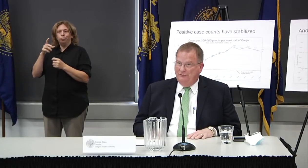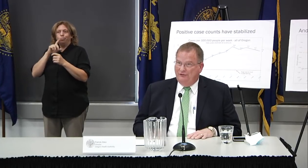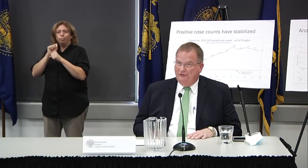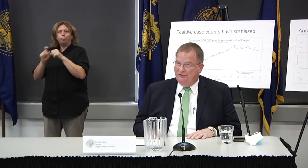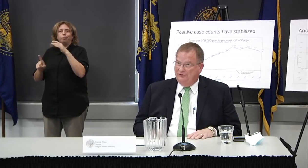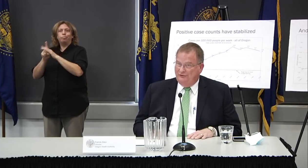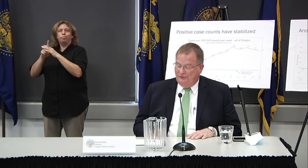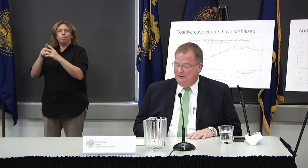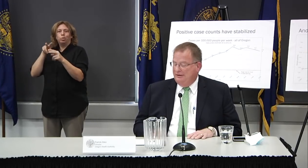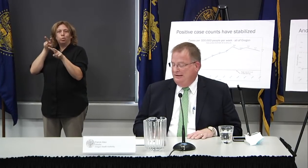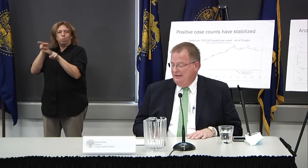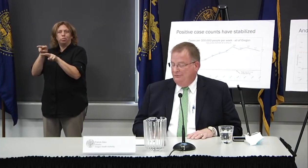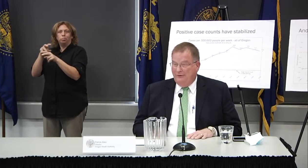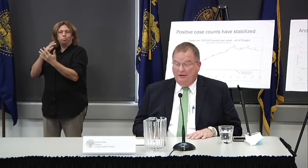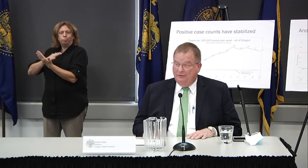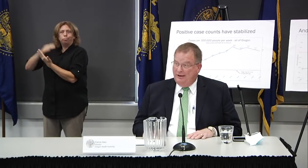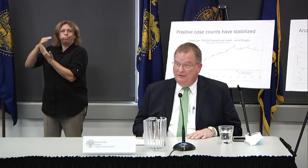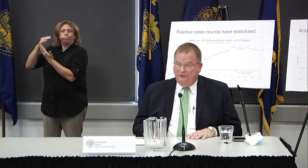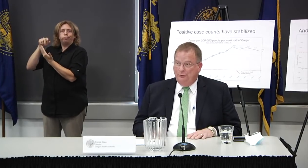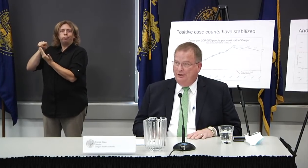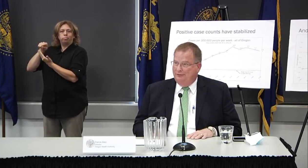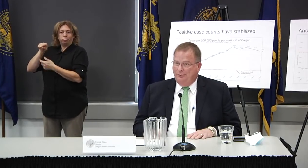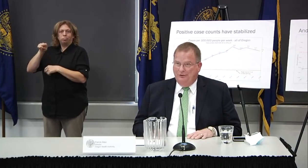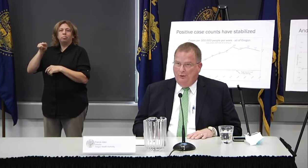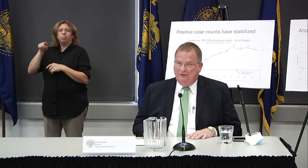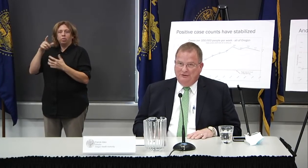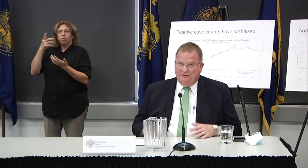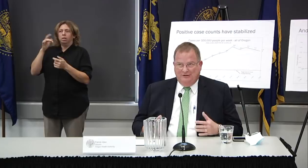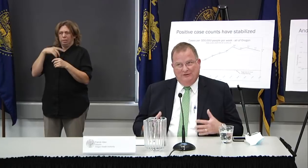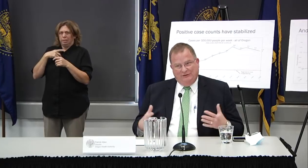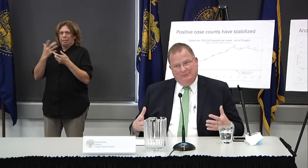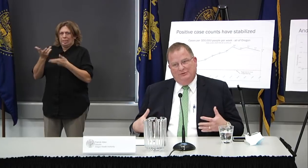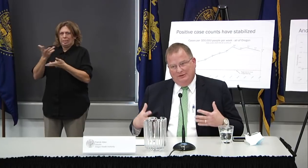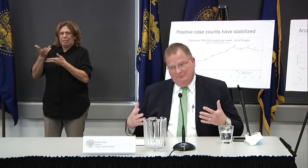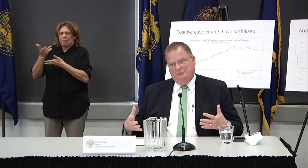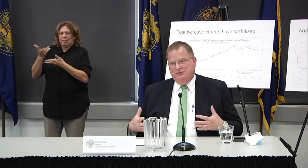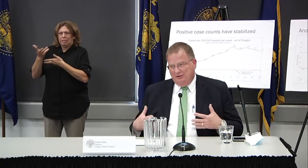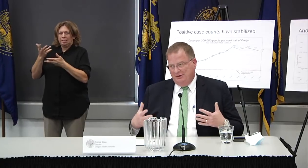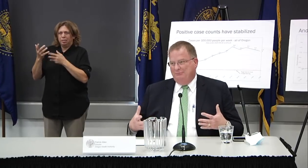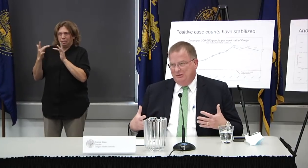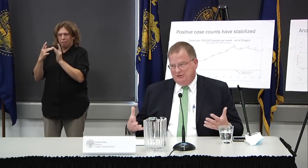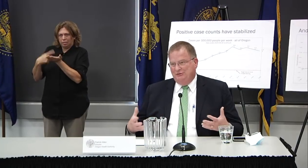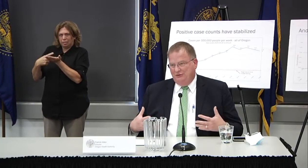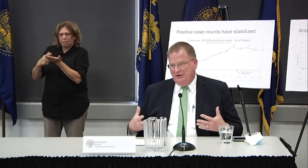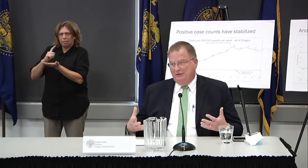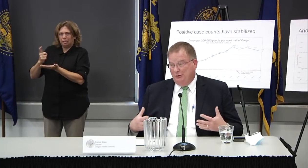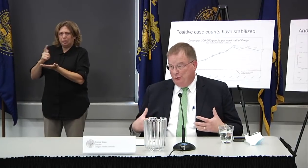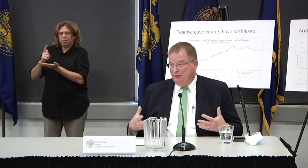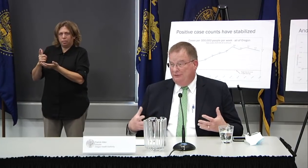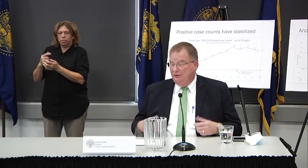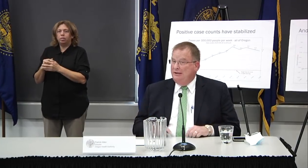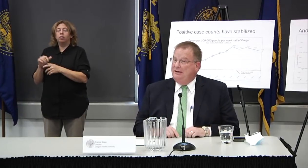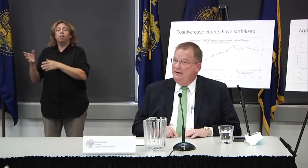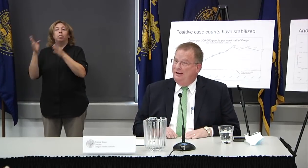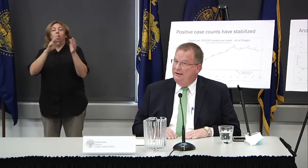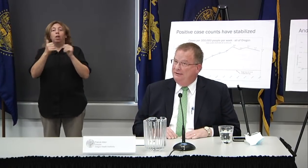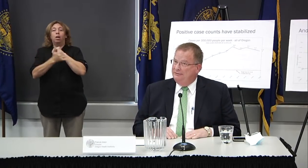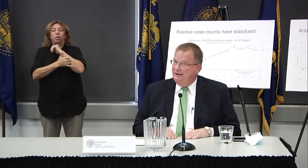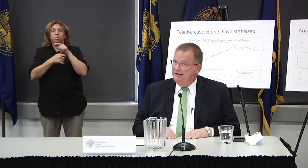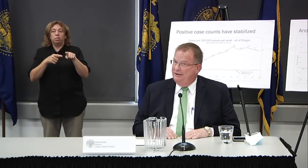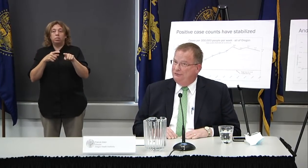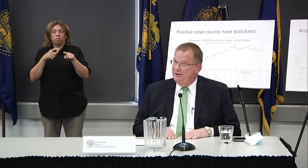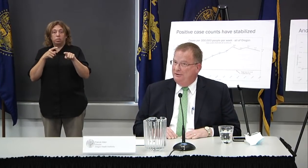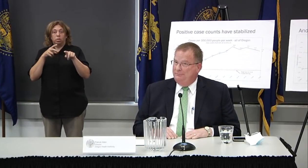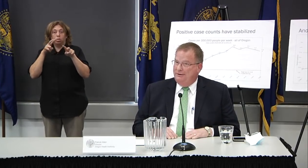those conversations start. We've had other counties where the watch list didn't seem to generate much interest at the local level